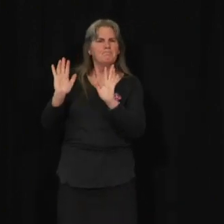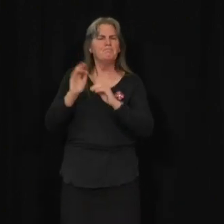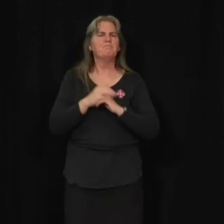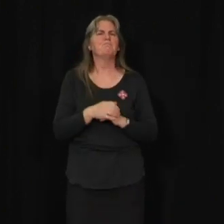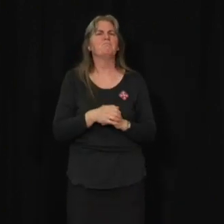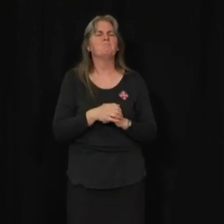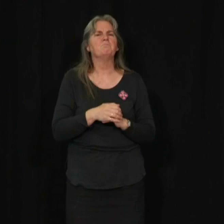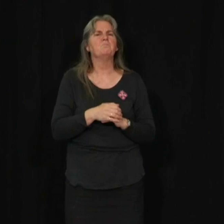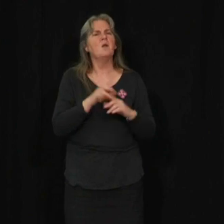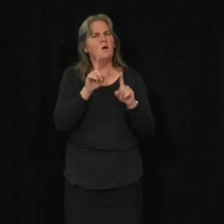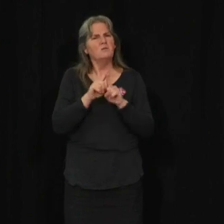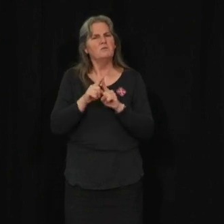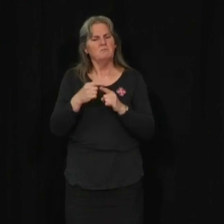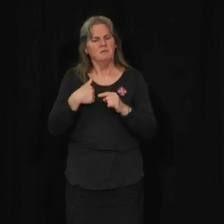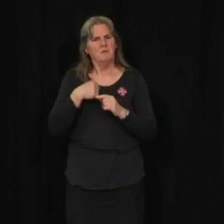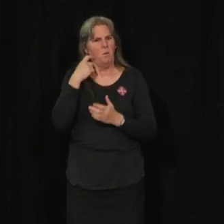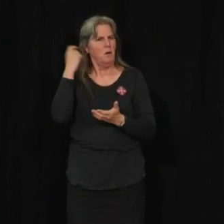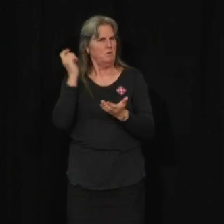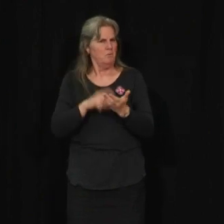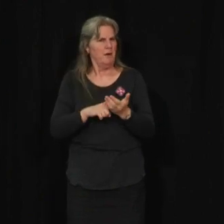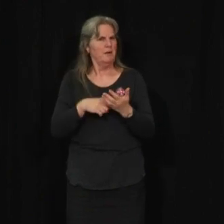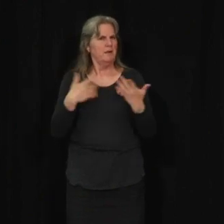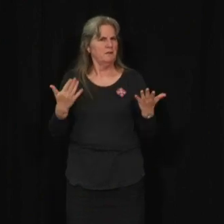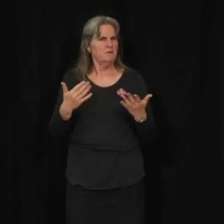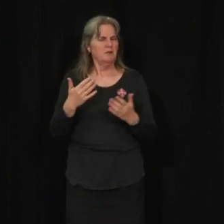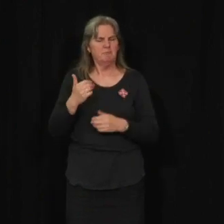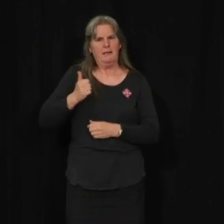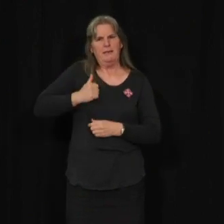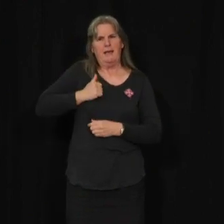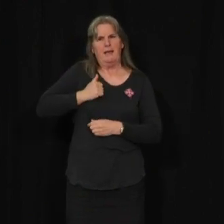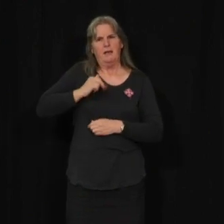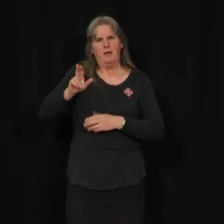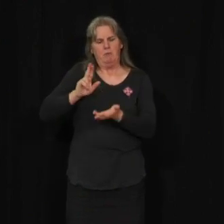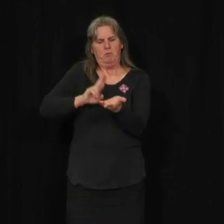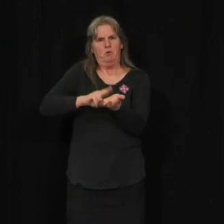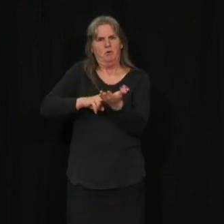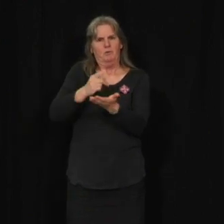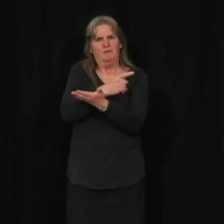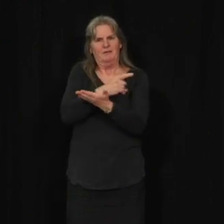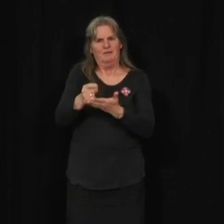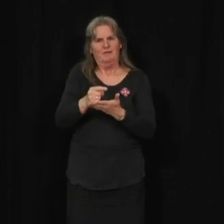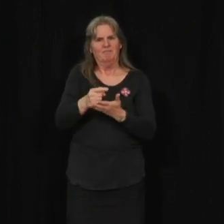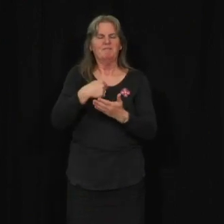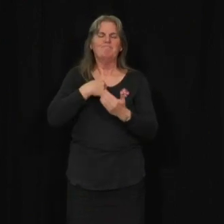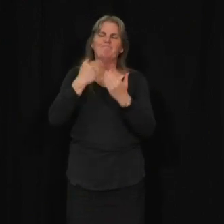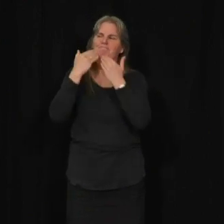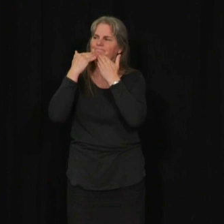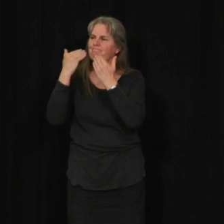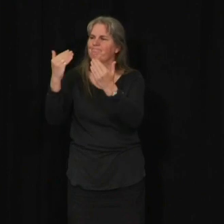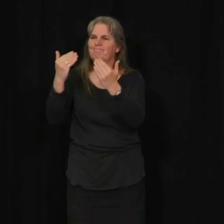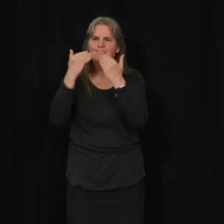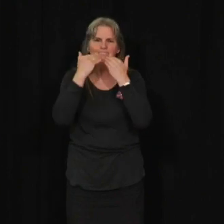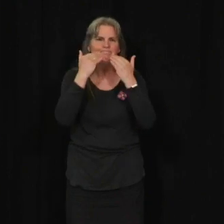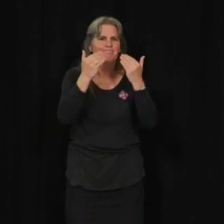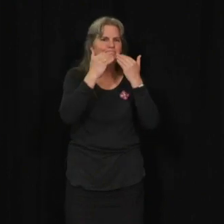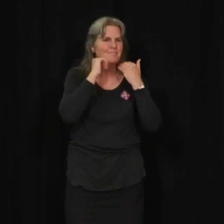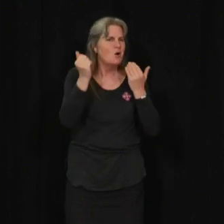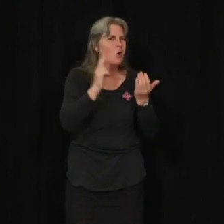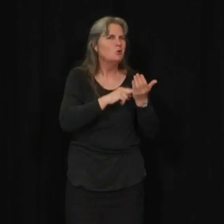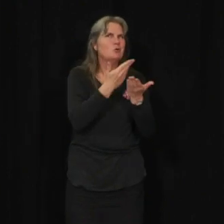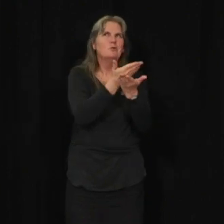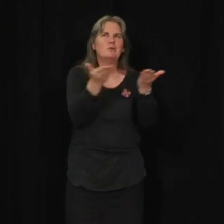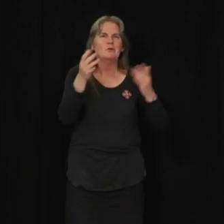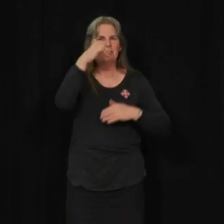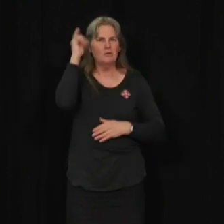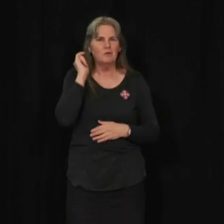Finally, I too would like to acknowledge this week as National Nursing Week, and I too want to thank all the nurses in Yukon. It's also the